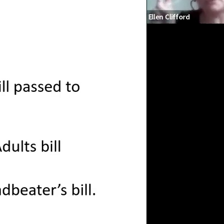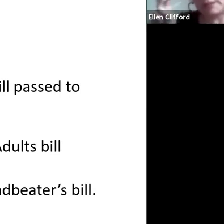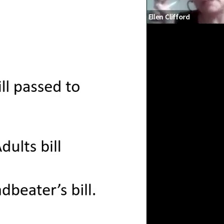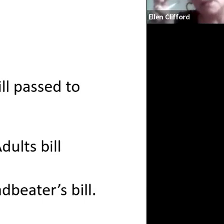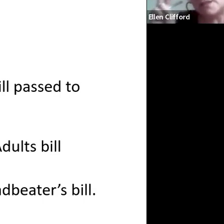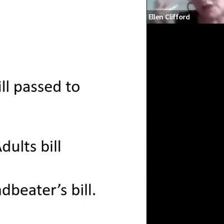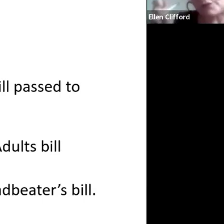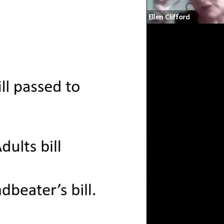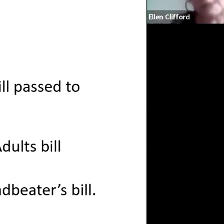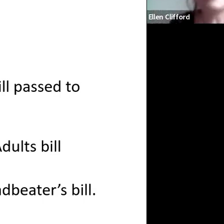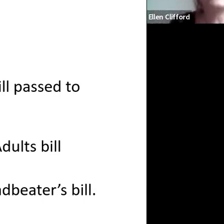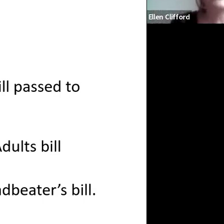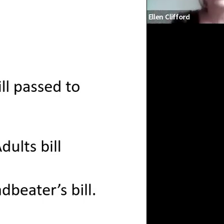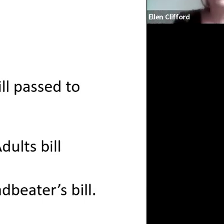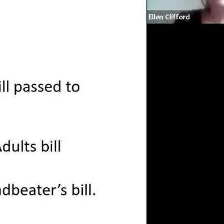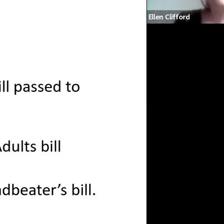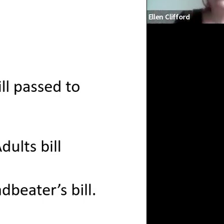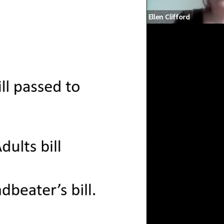words, incurably suffering,